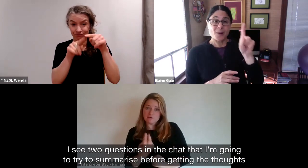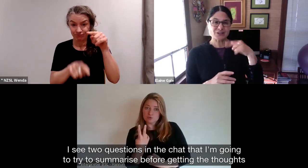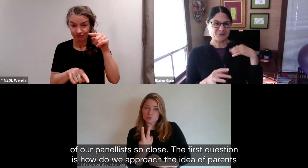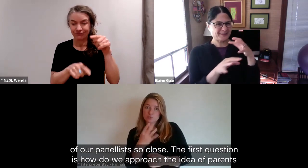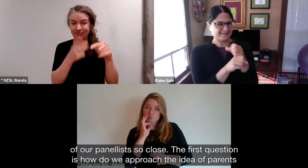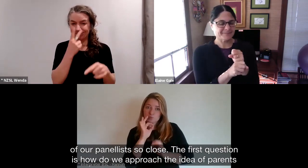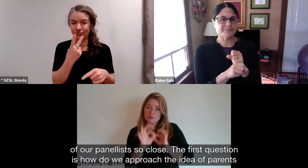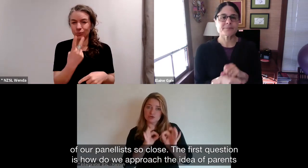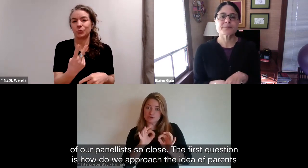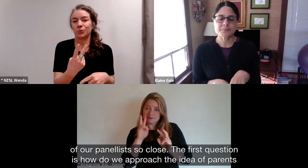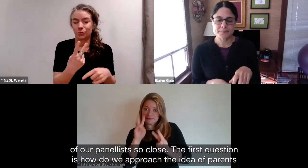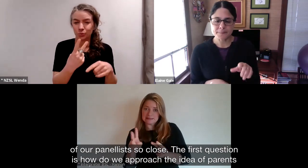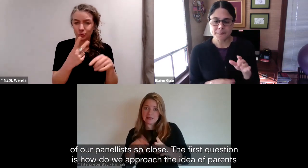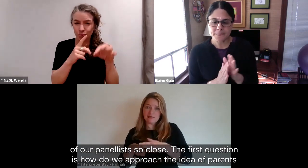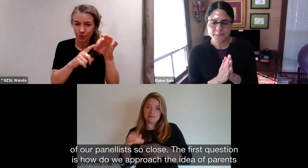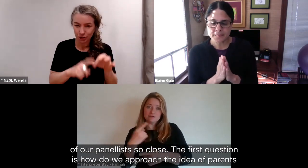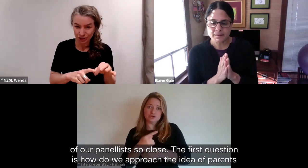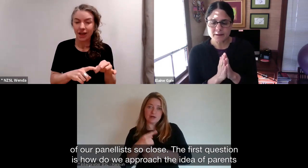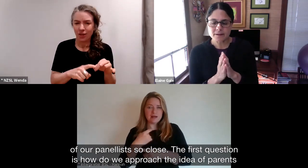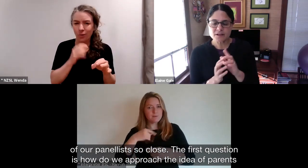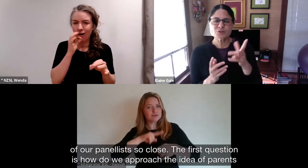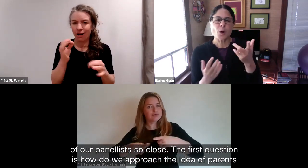getting the thoughts of our panelists to close.